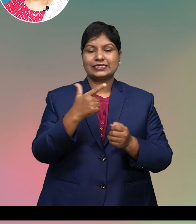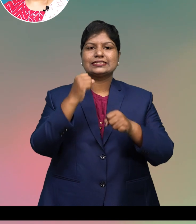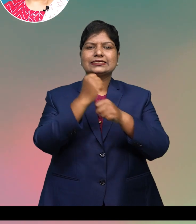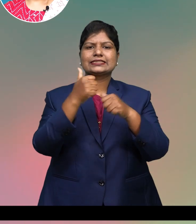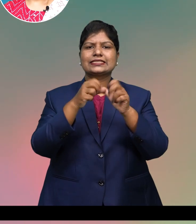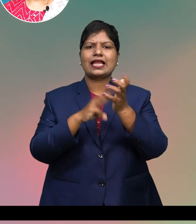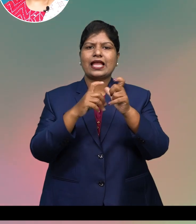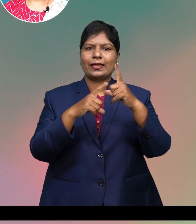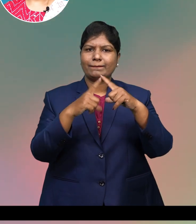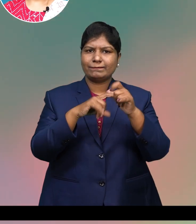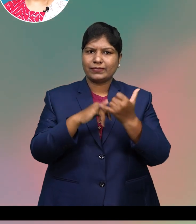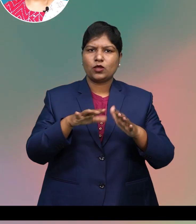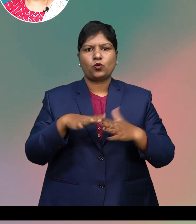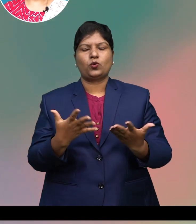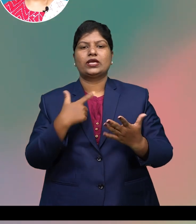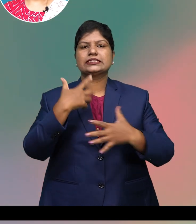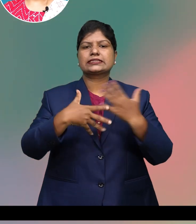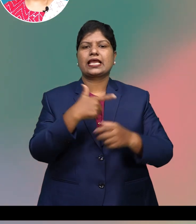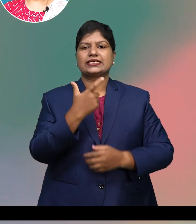or sperms.